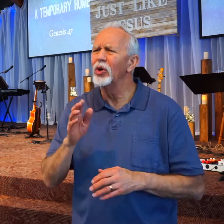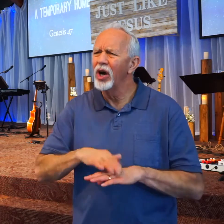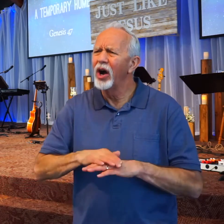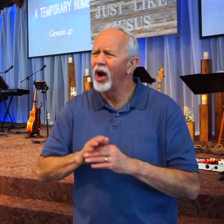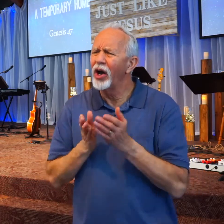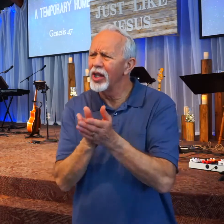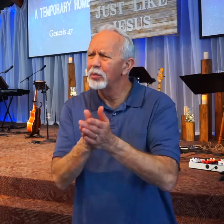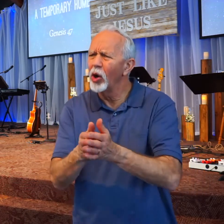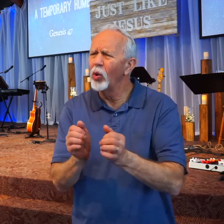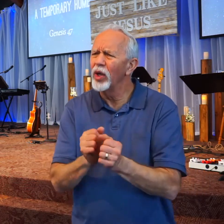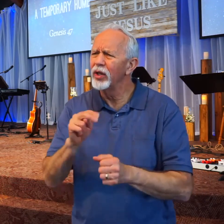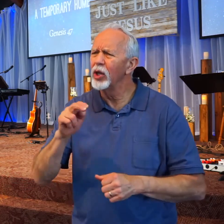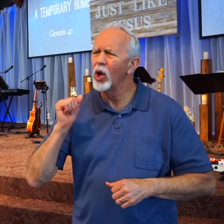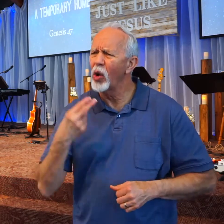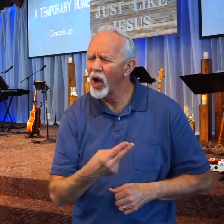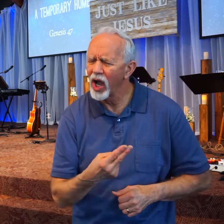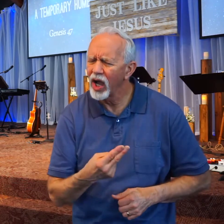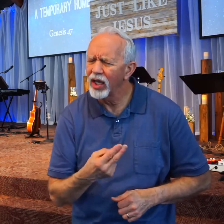curious.